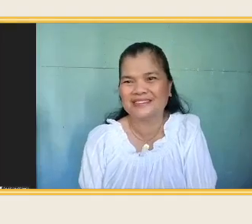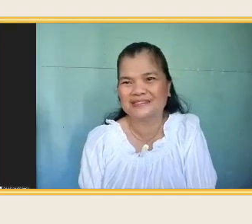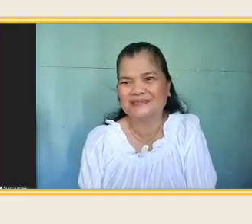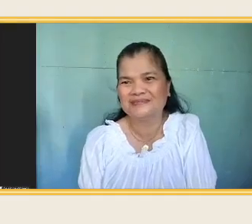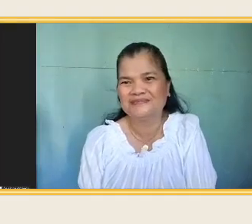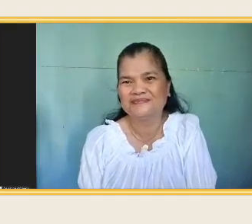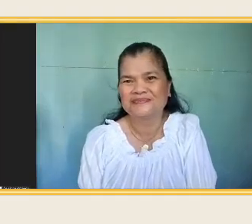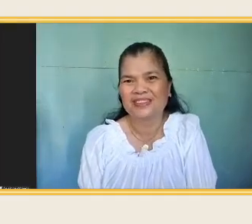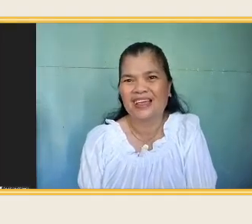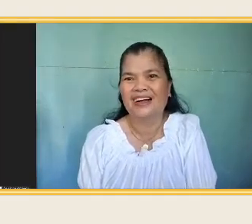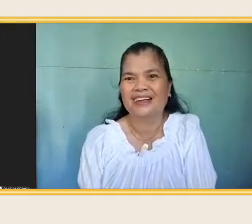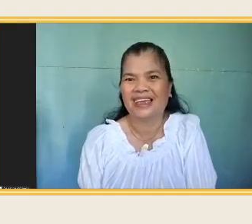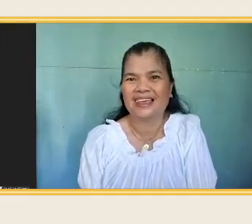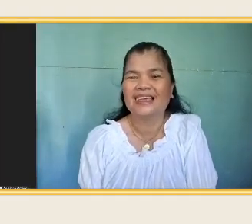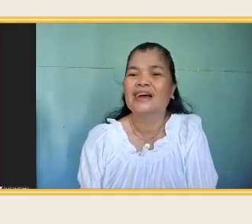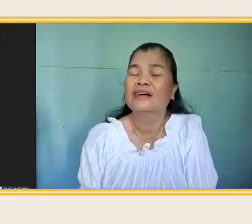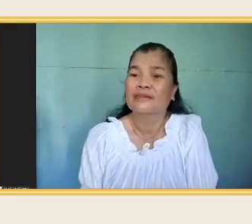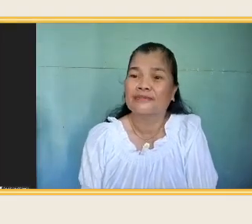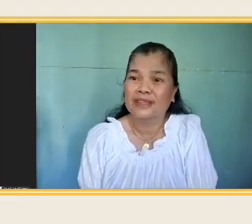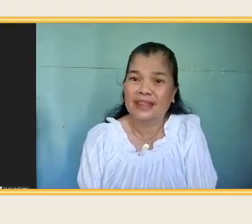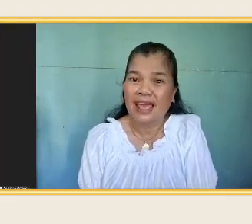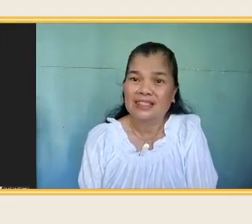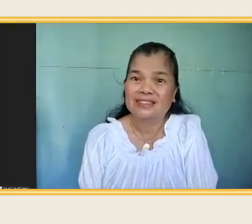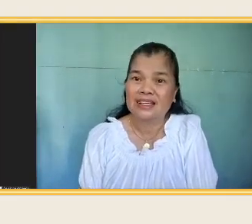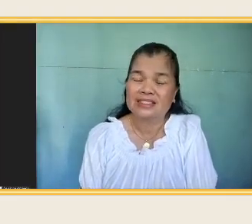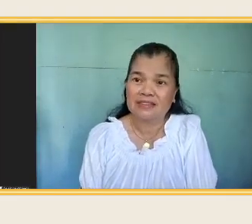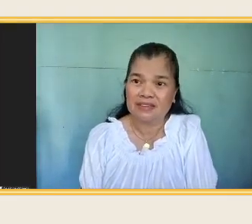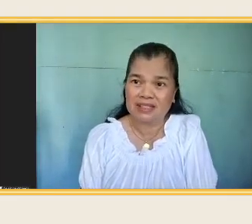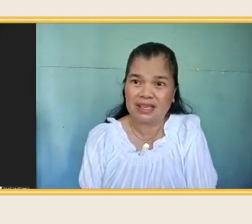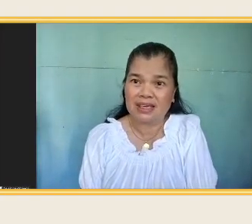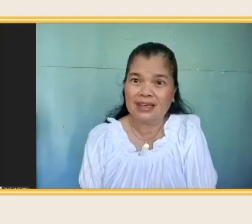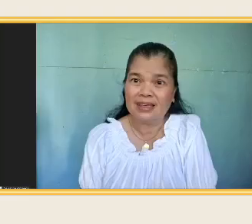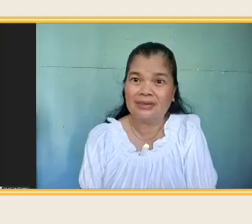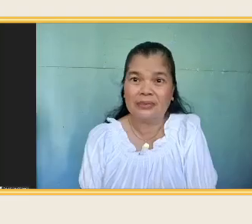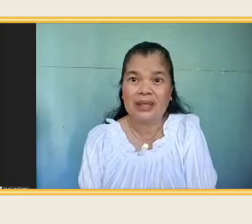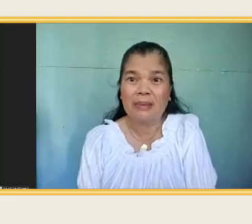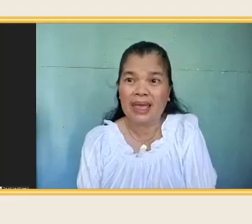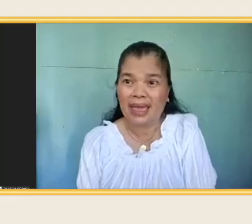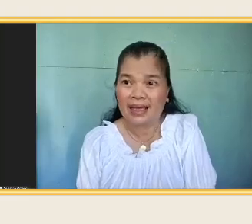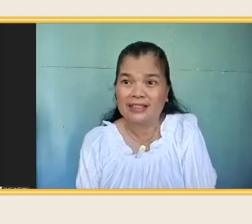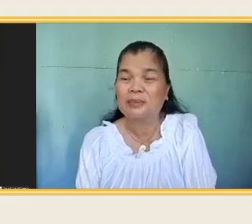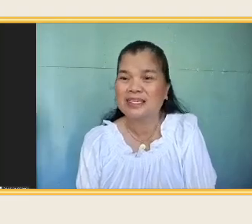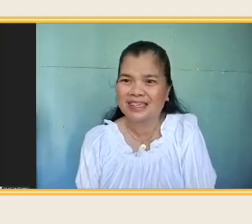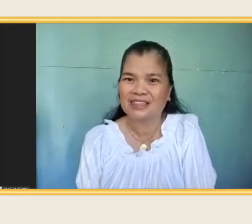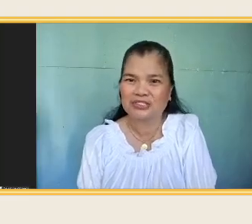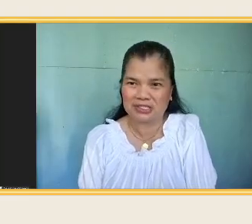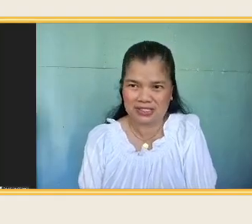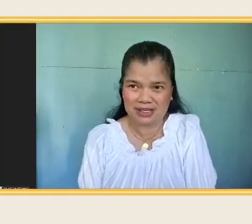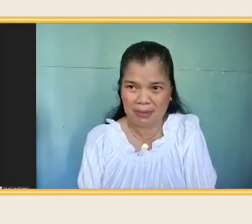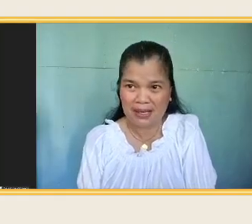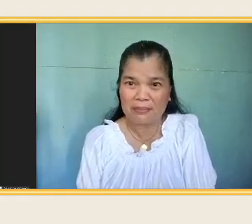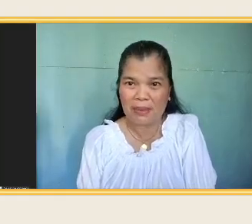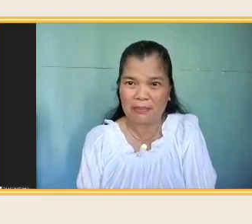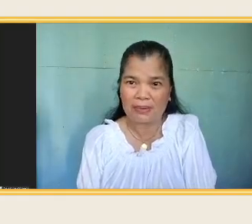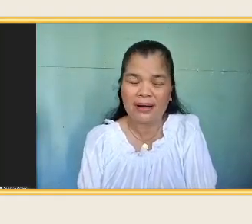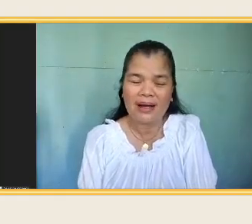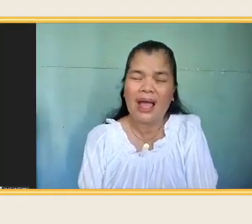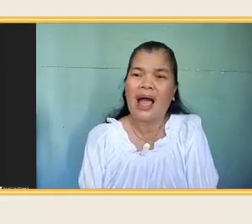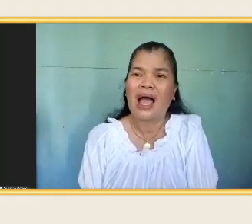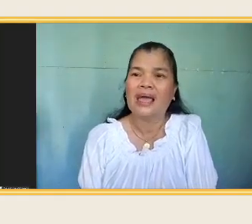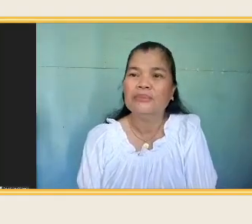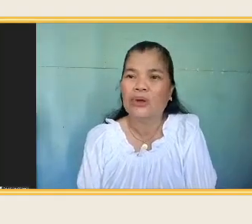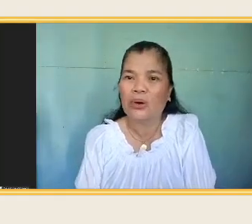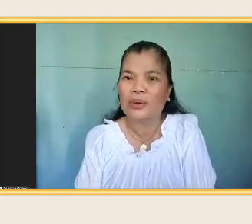proceed. Okay. For the next activity, read my hands. Please get your pen and